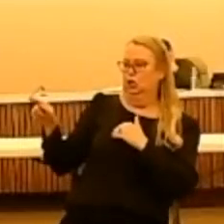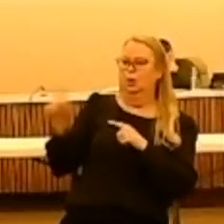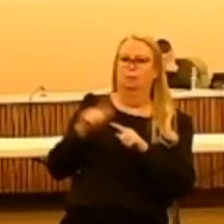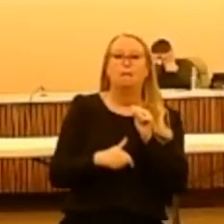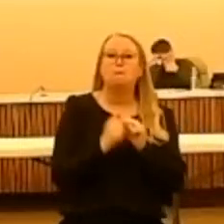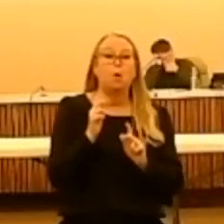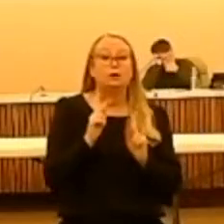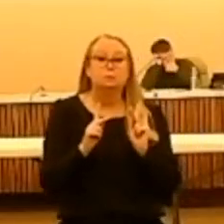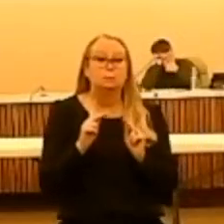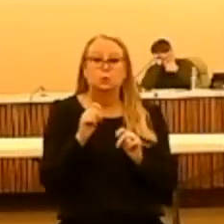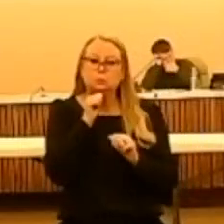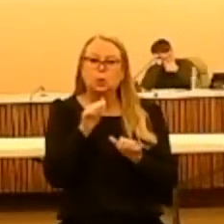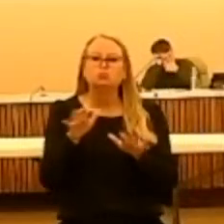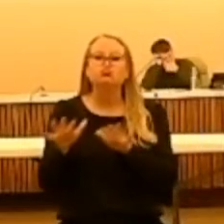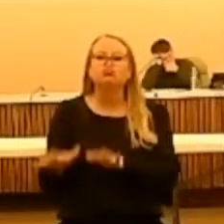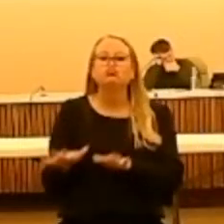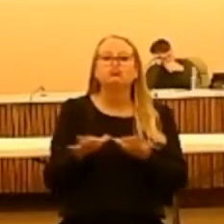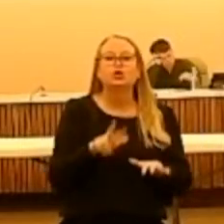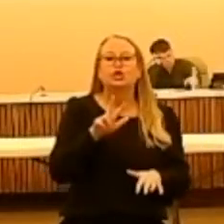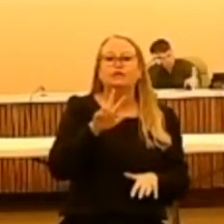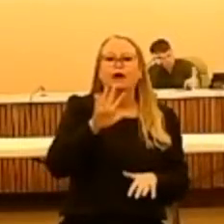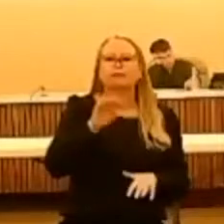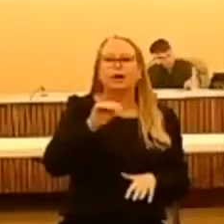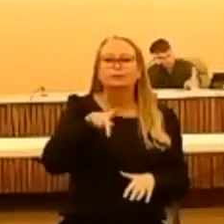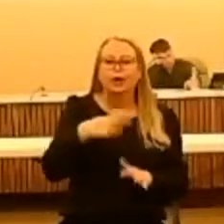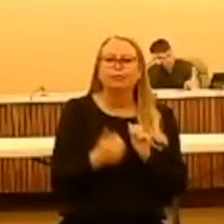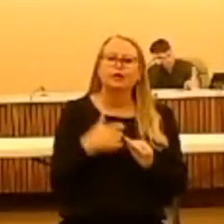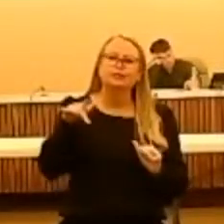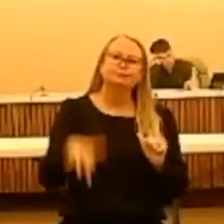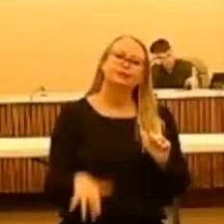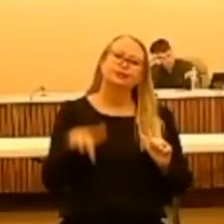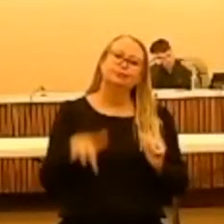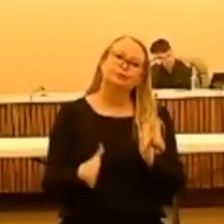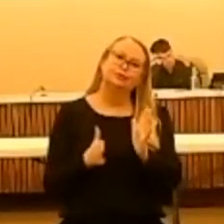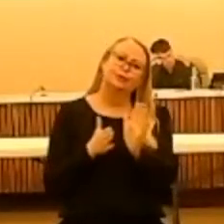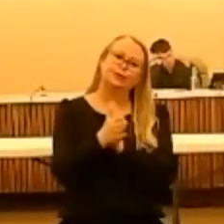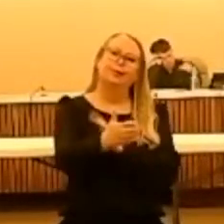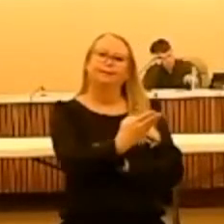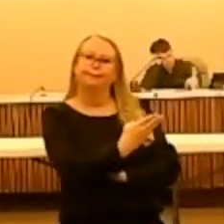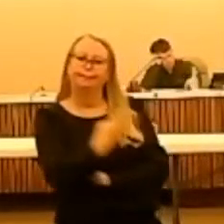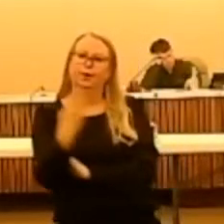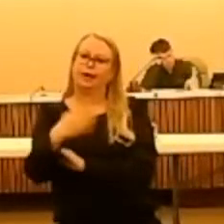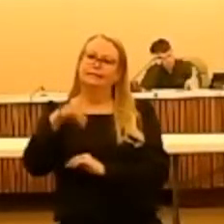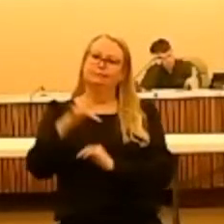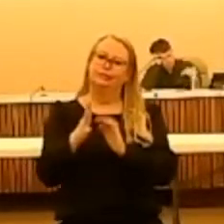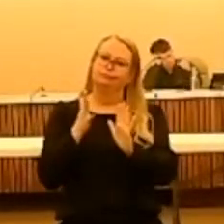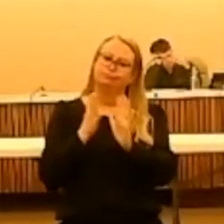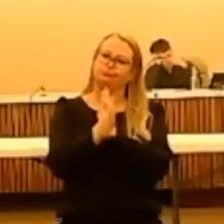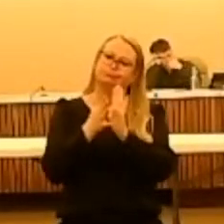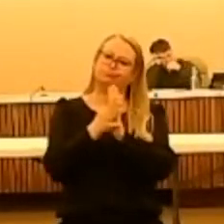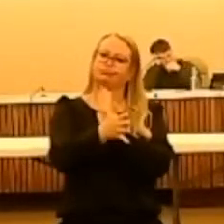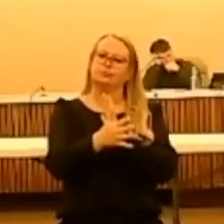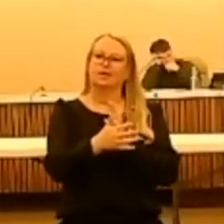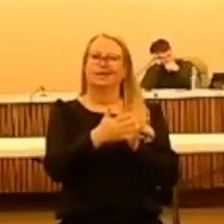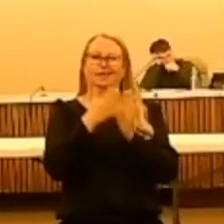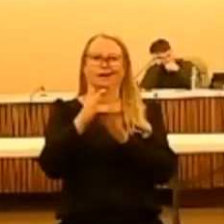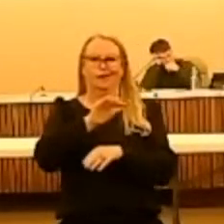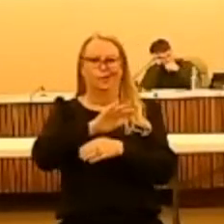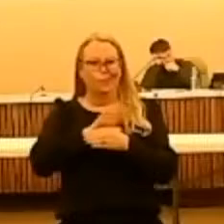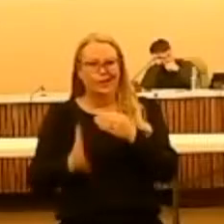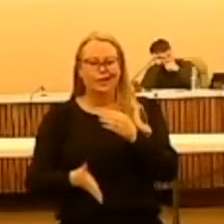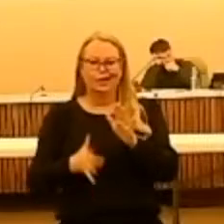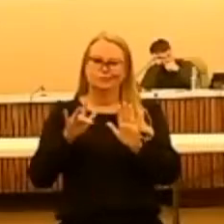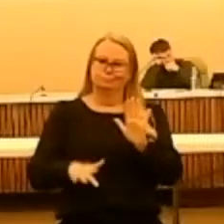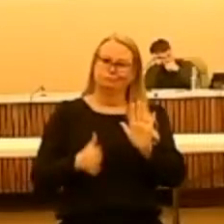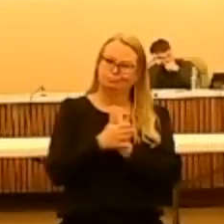it, especially early morning, weekends. And then the other was the creek with the wetlands leading into